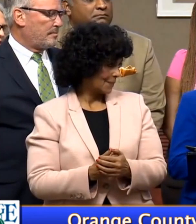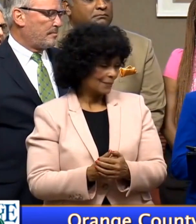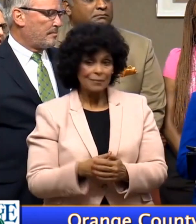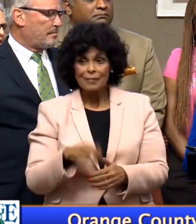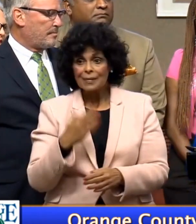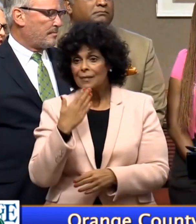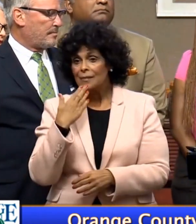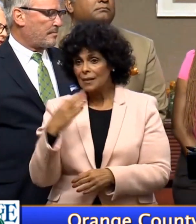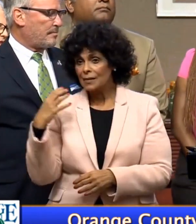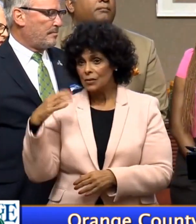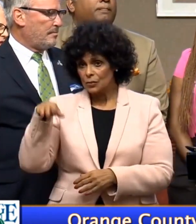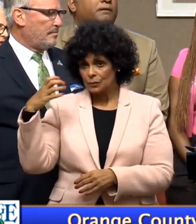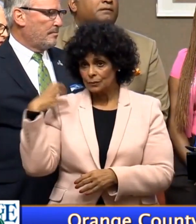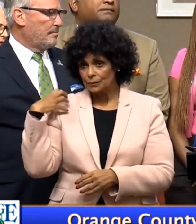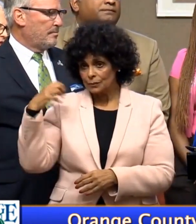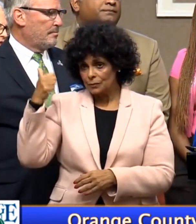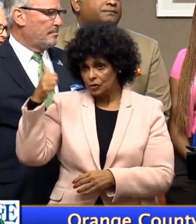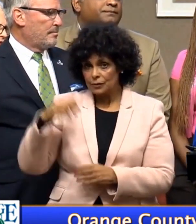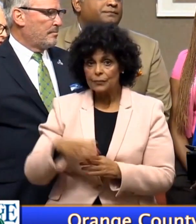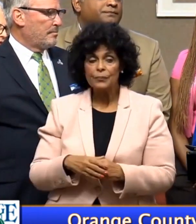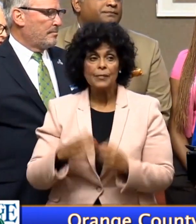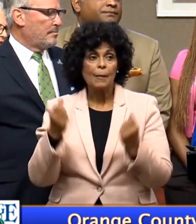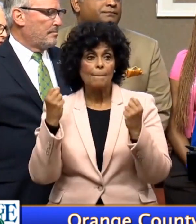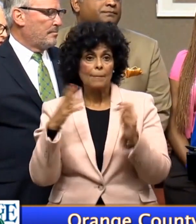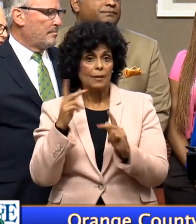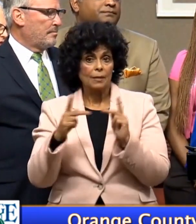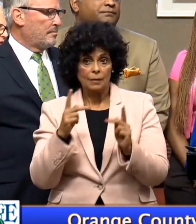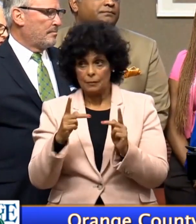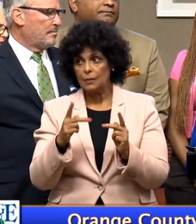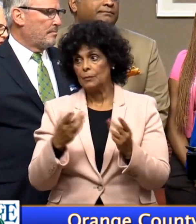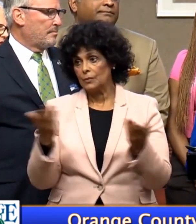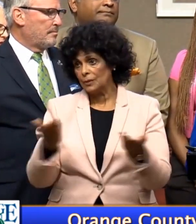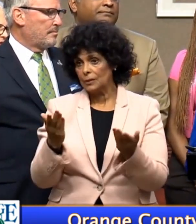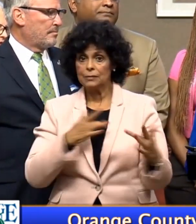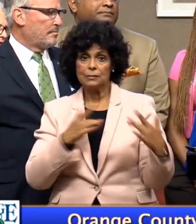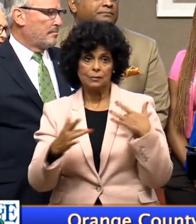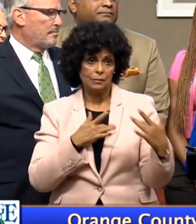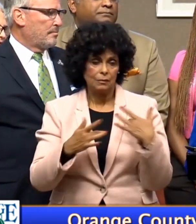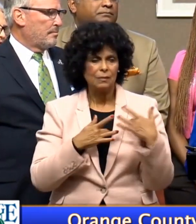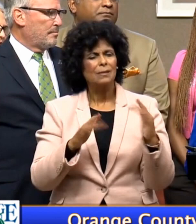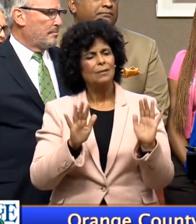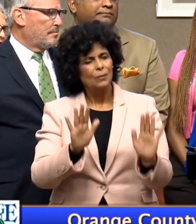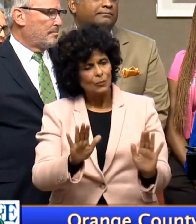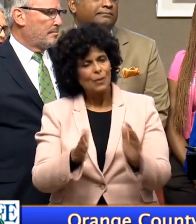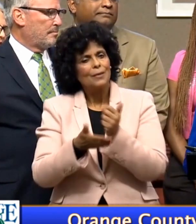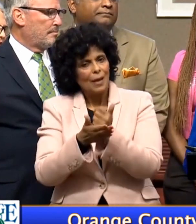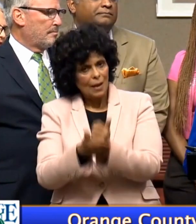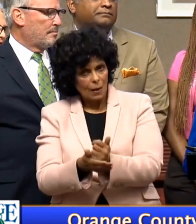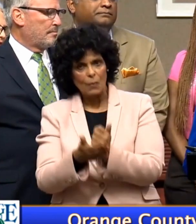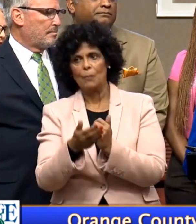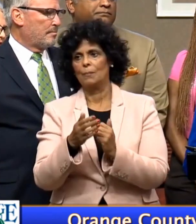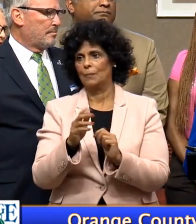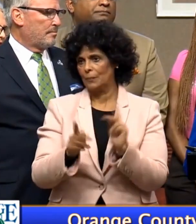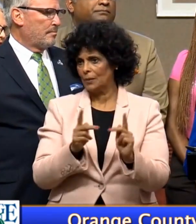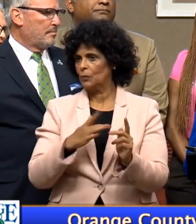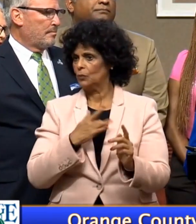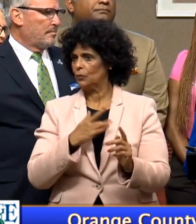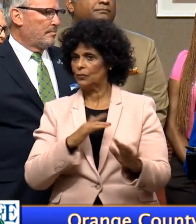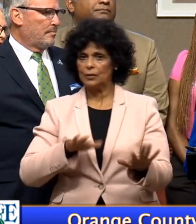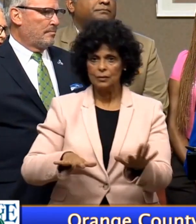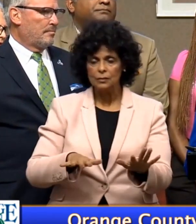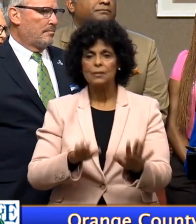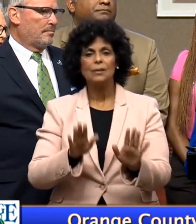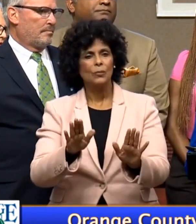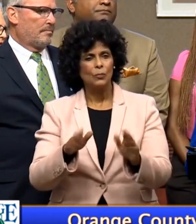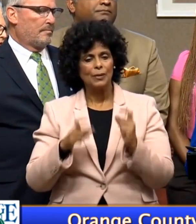Thank you, Chief. We have a lot of people out there that are very anxious, and we want to help them as much as we can. We provide